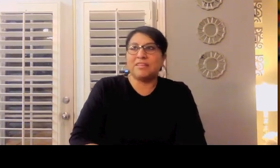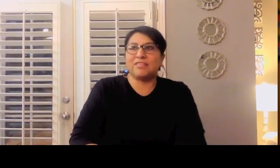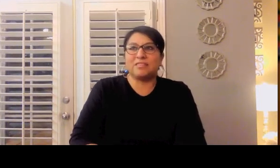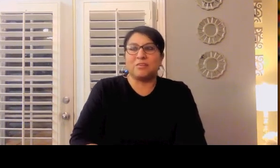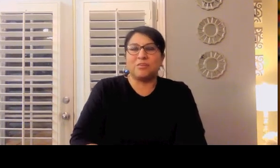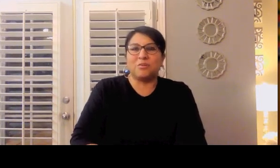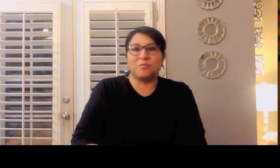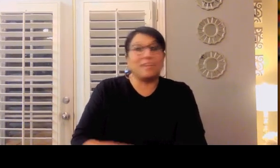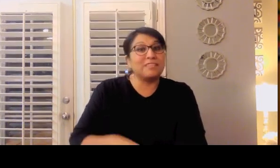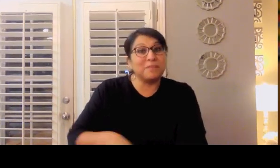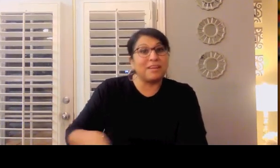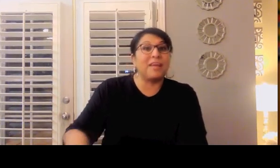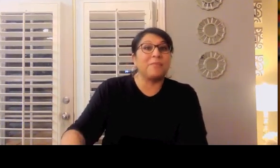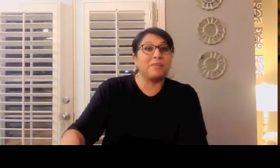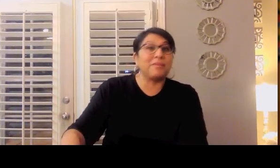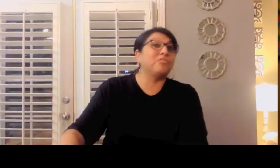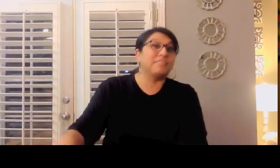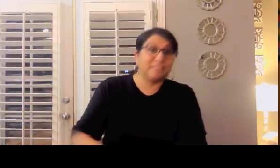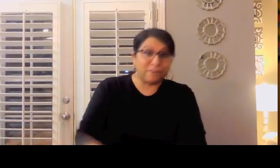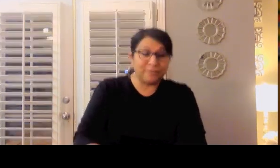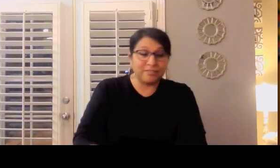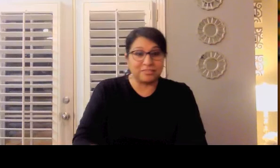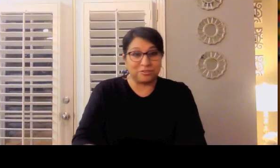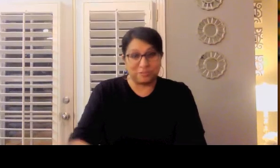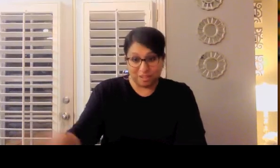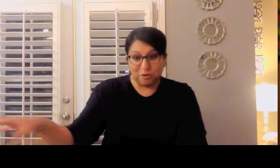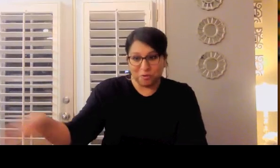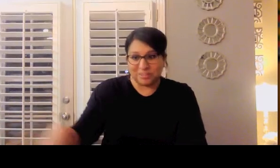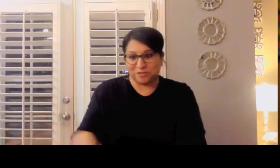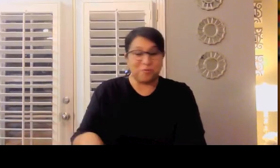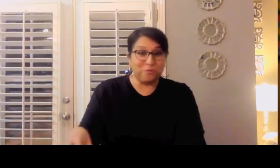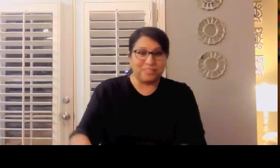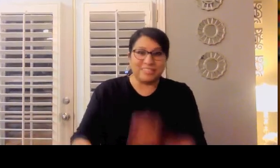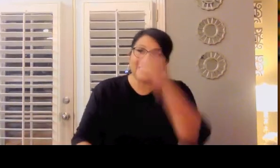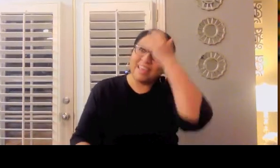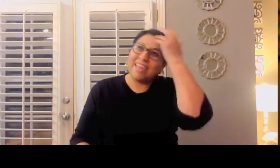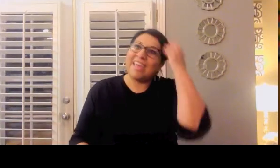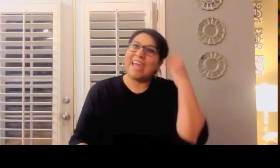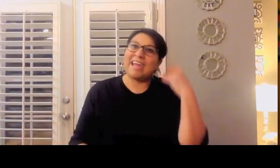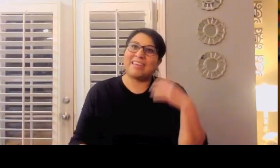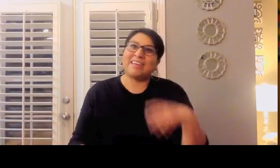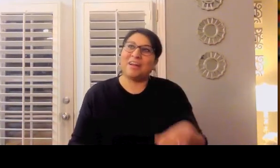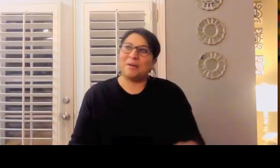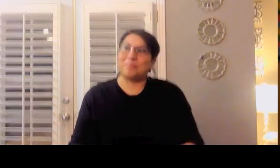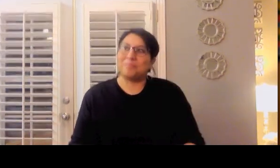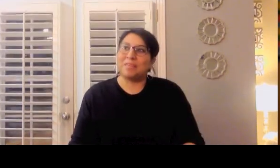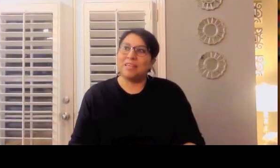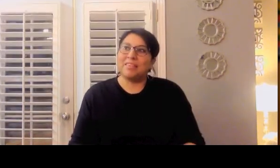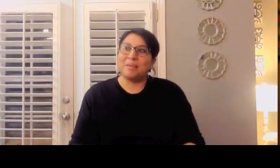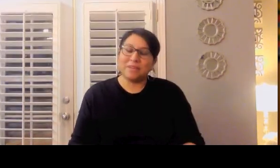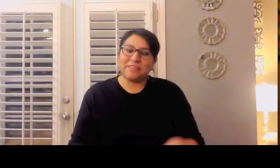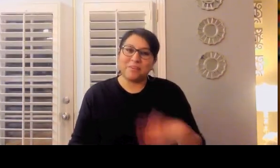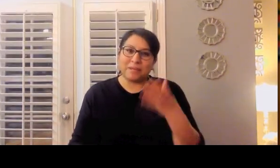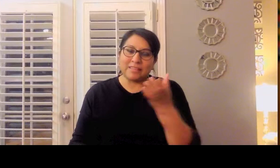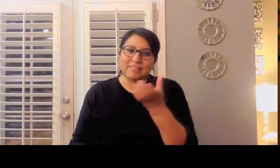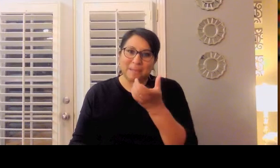6 or 7 years ago, my husband and I, we went out to dinner to a local restaurant, Rudy's, and they